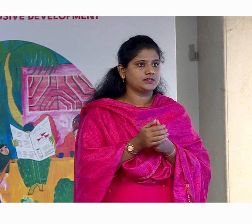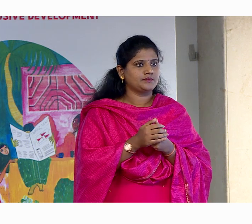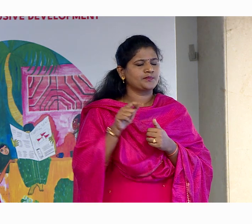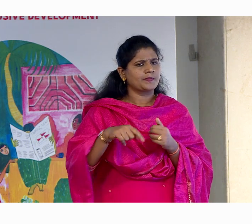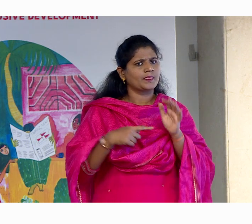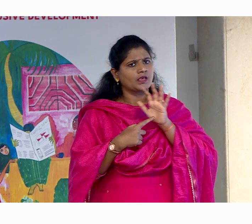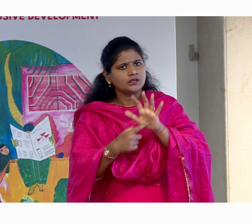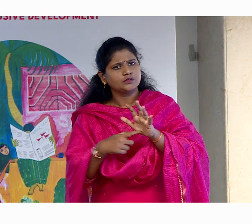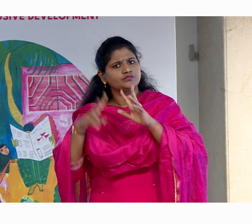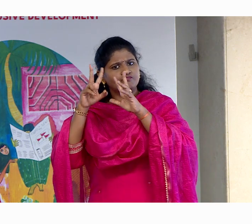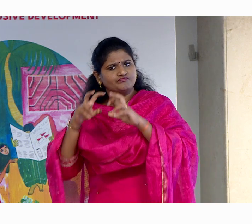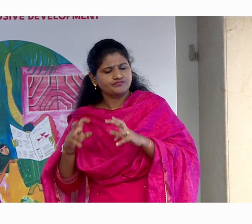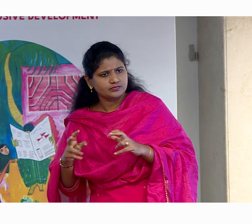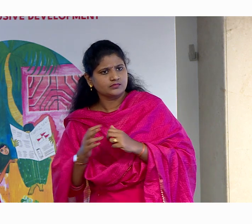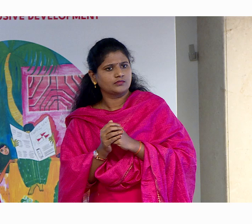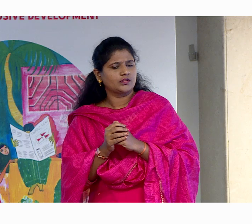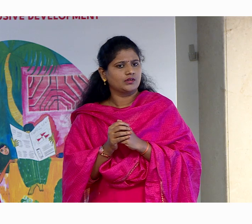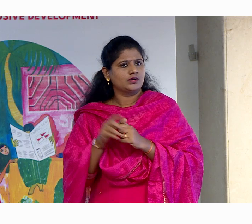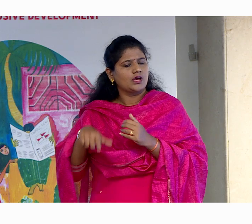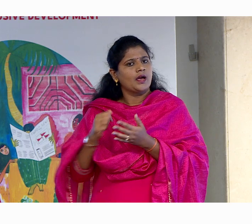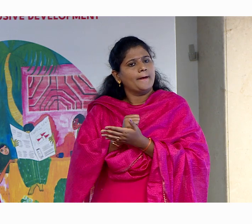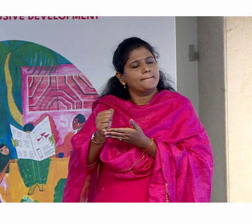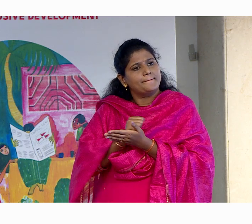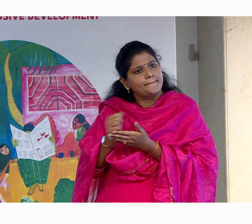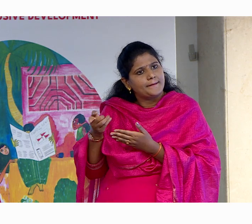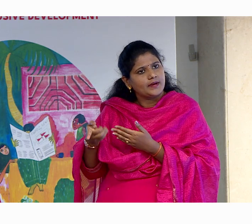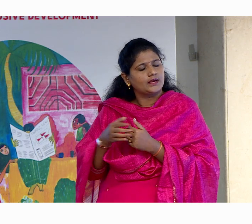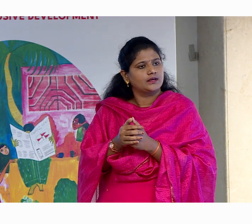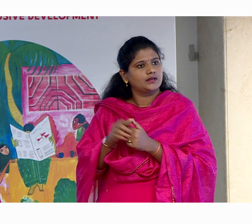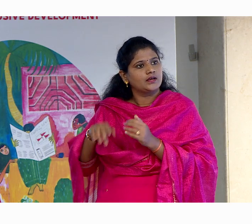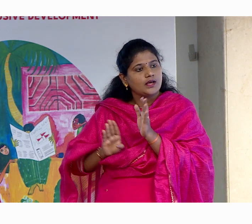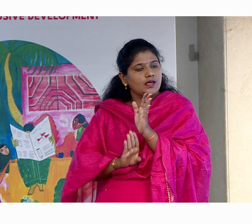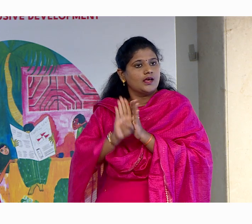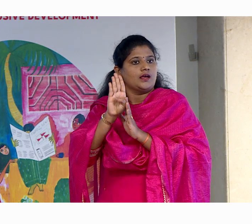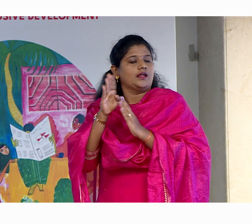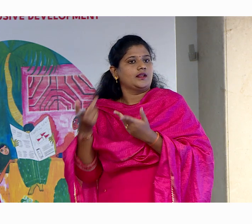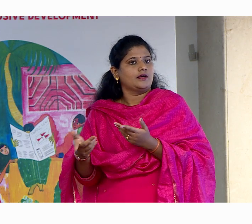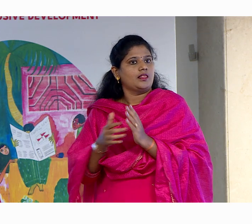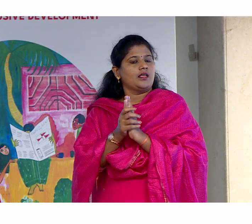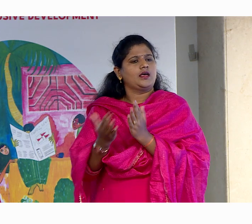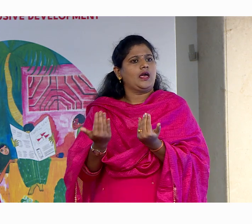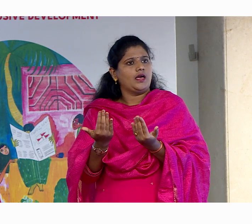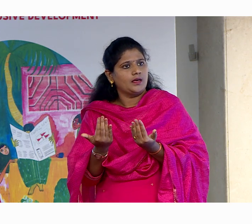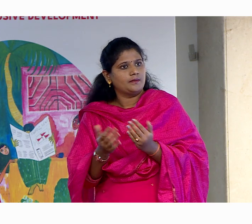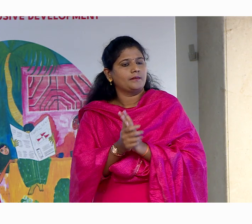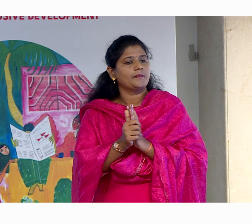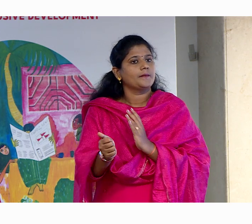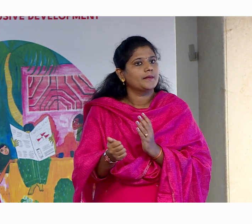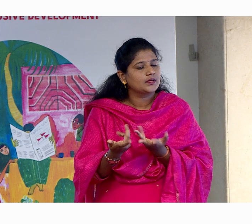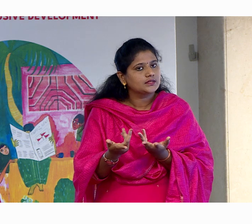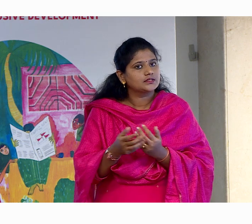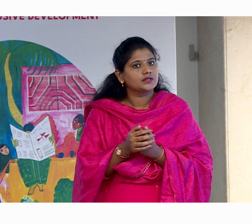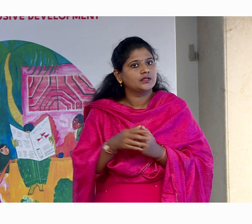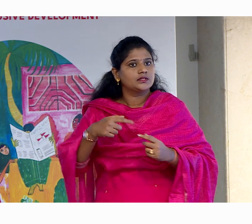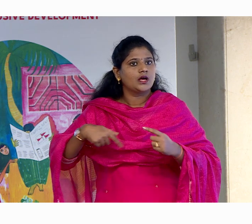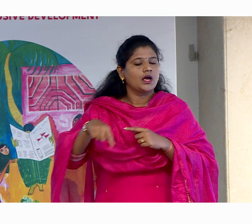that the research, and when we put it into practice, it's developmental, so it builds capability and capacity. And